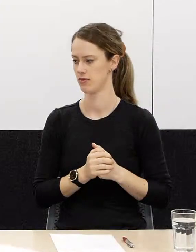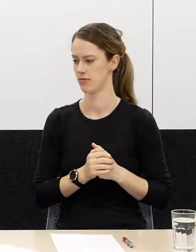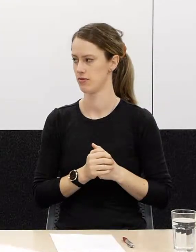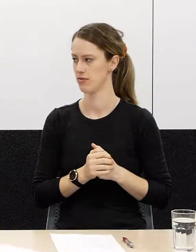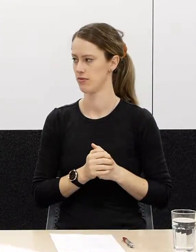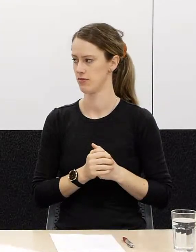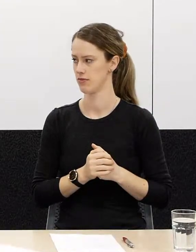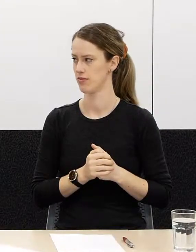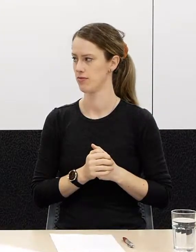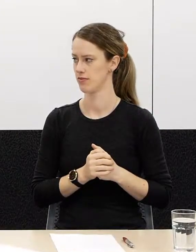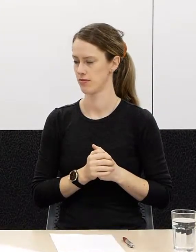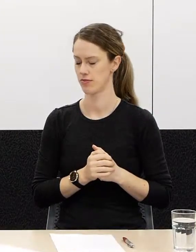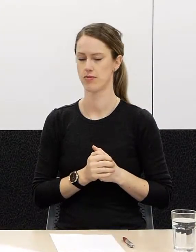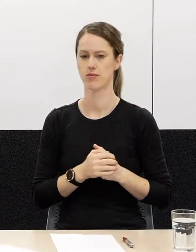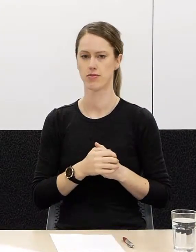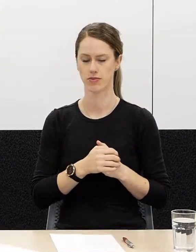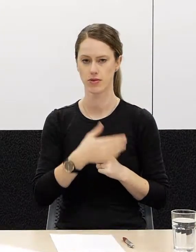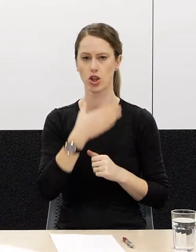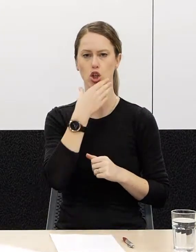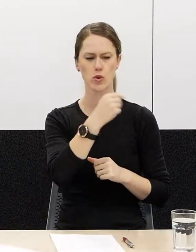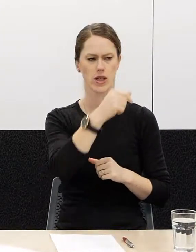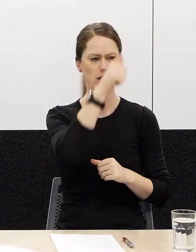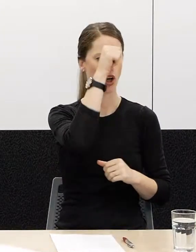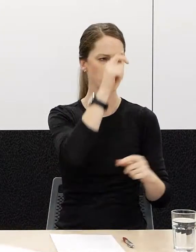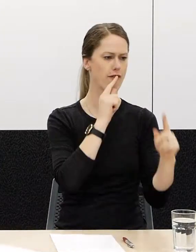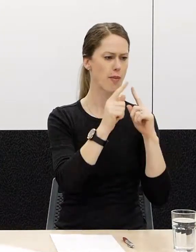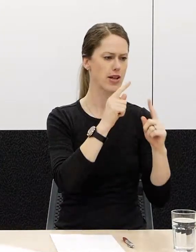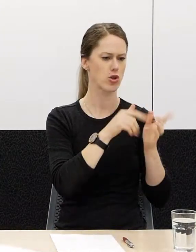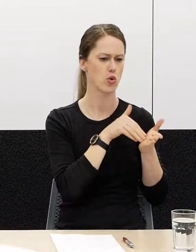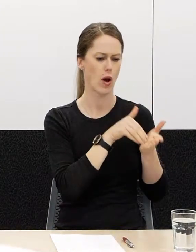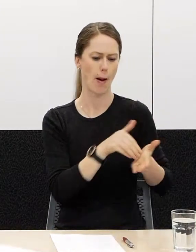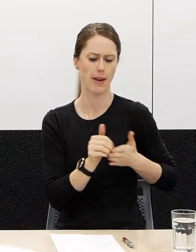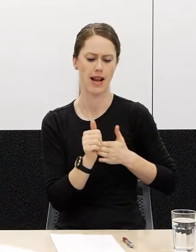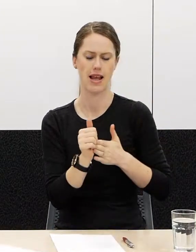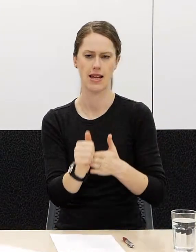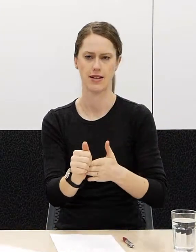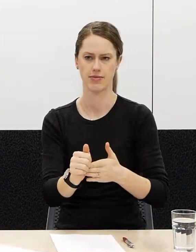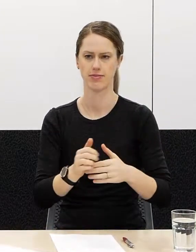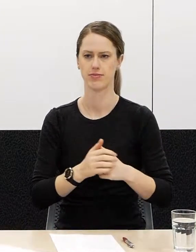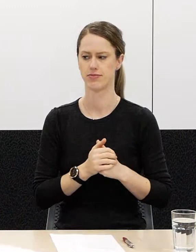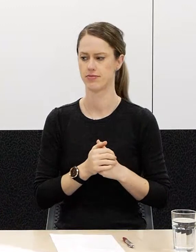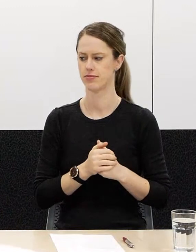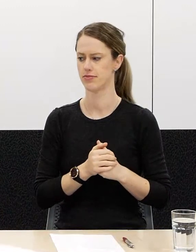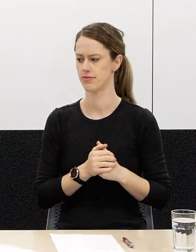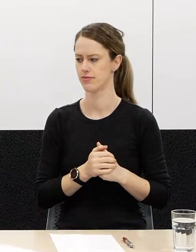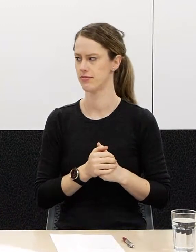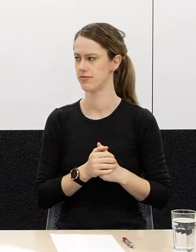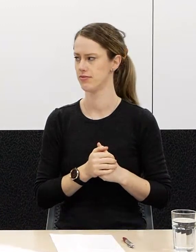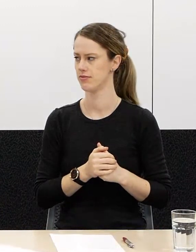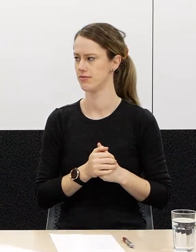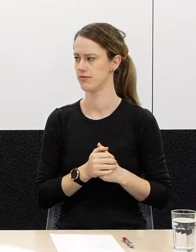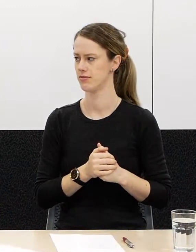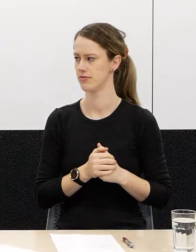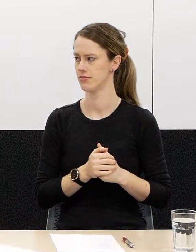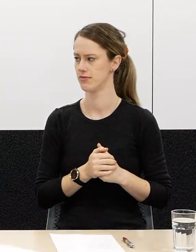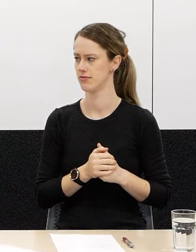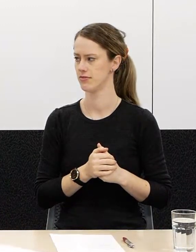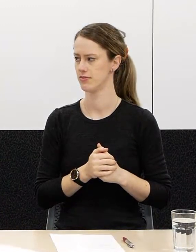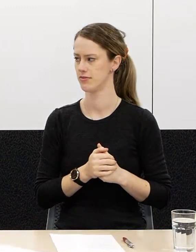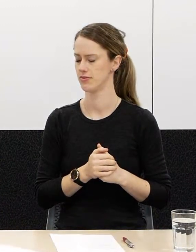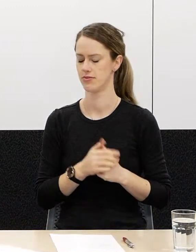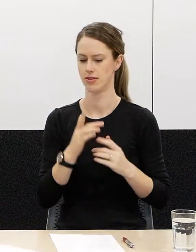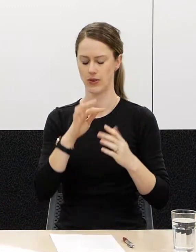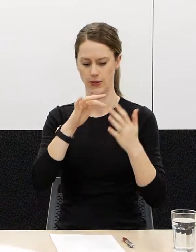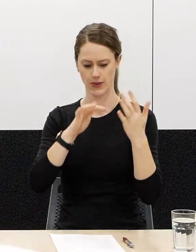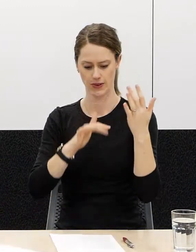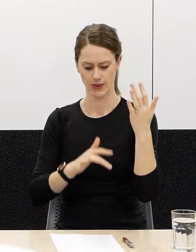it's, using knowledge and information to help lead. And it's about, and I've